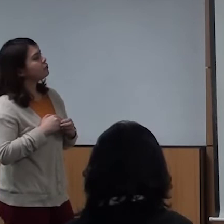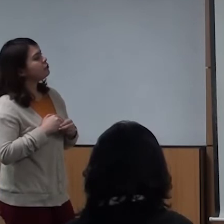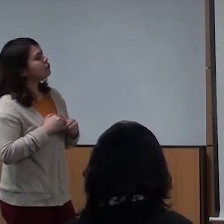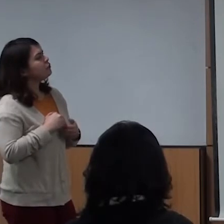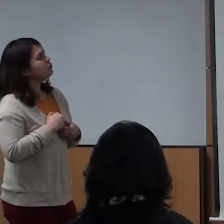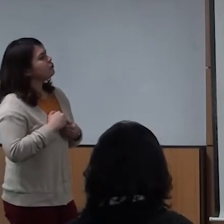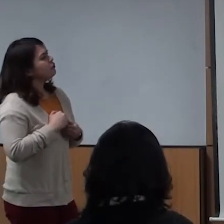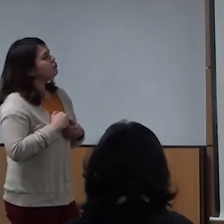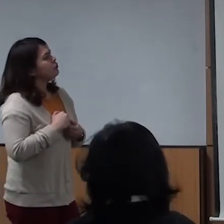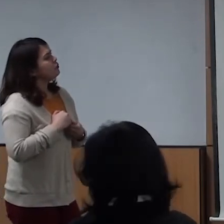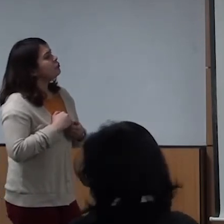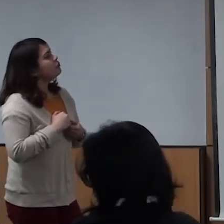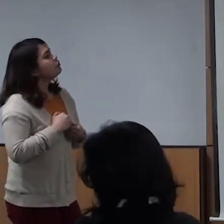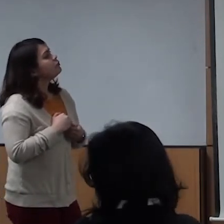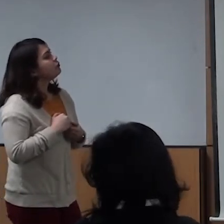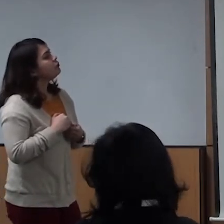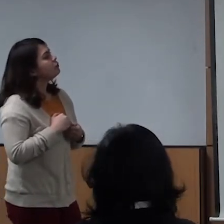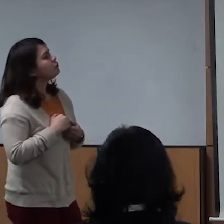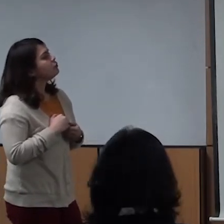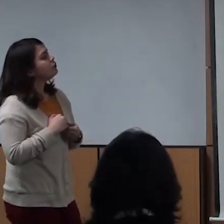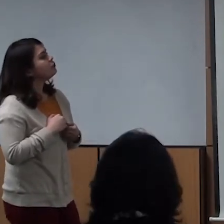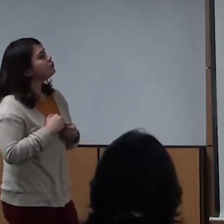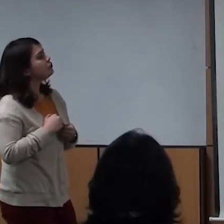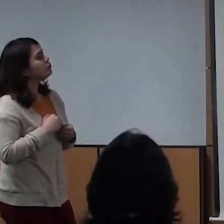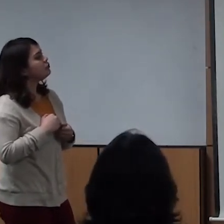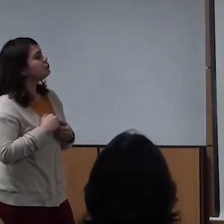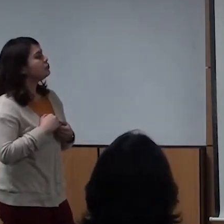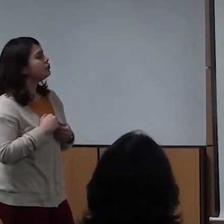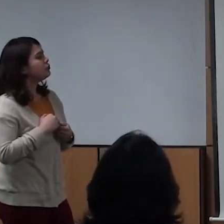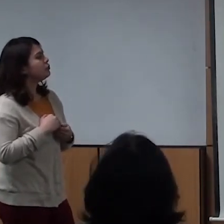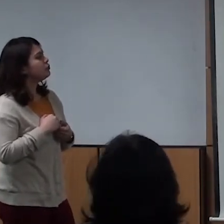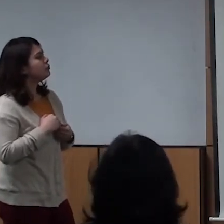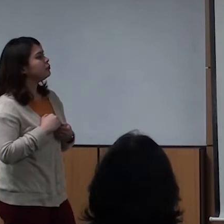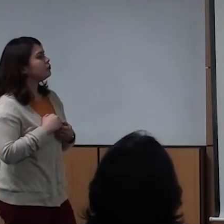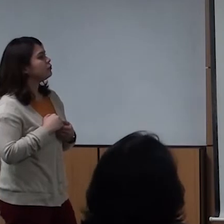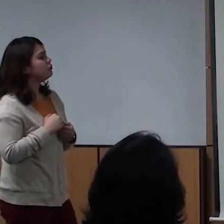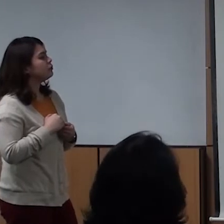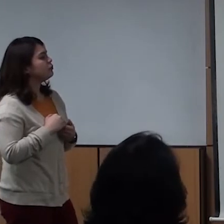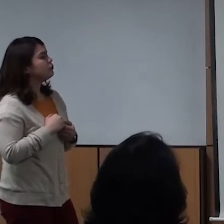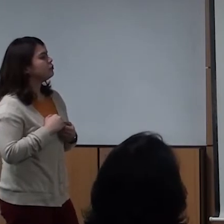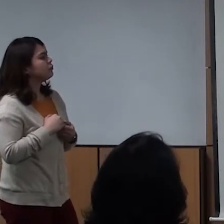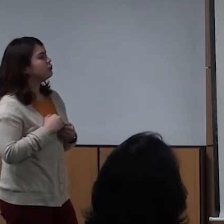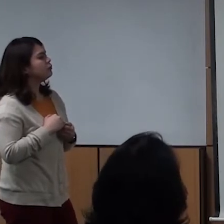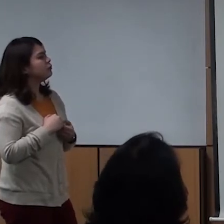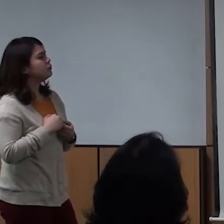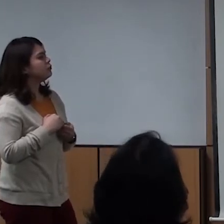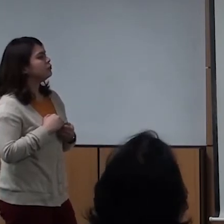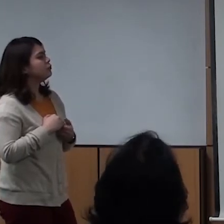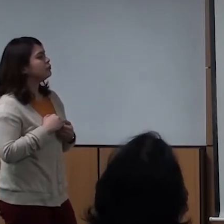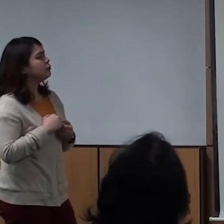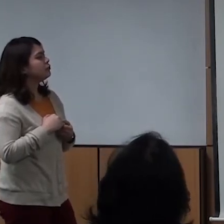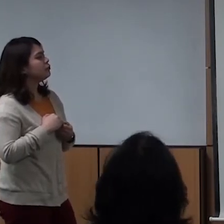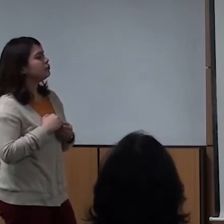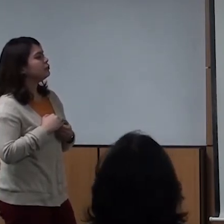it on evidence obtained from several sources. Then provide clear descriptions of what the